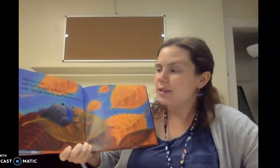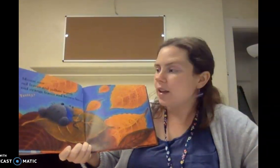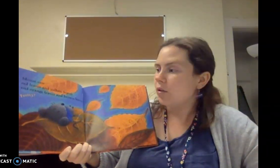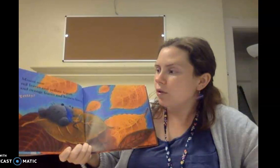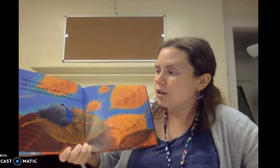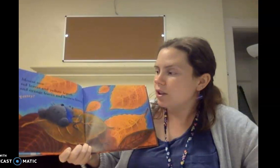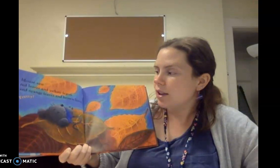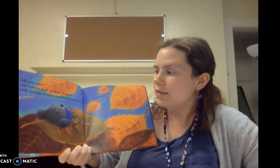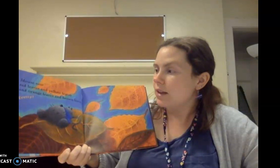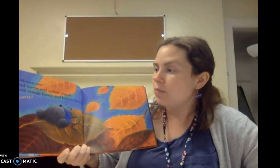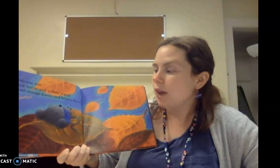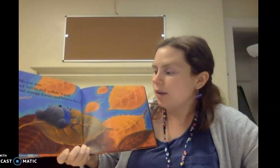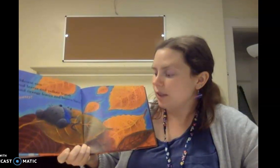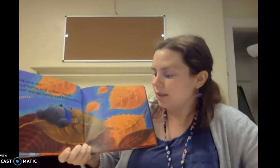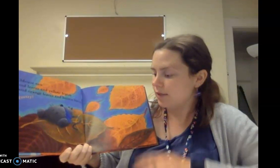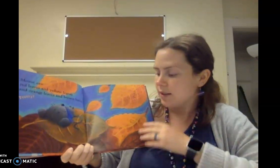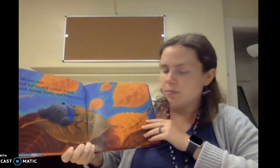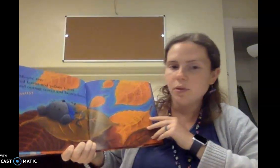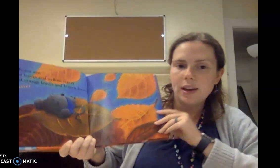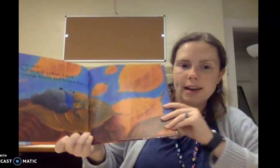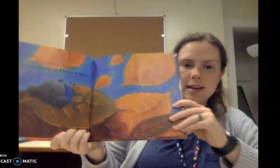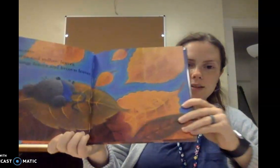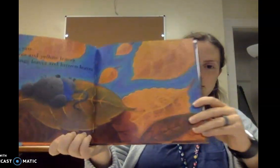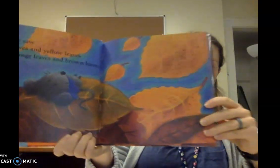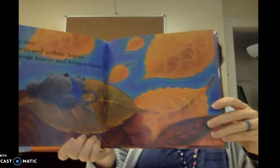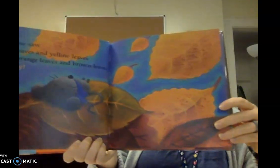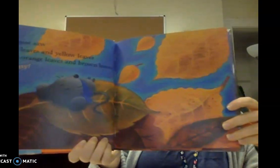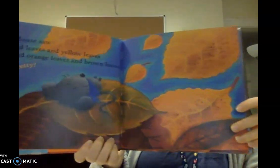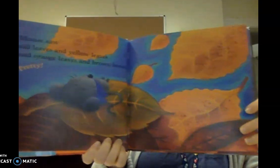and orange leaves and brown leaves. Pretty.